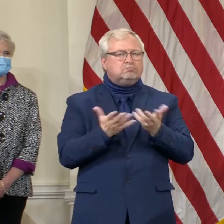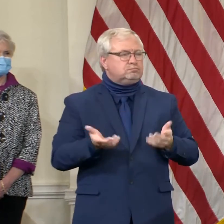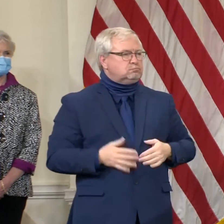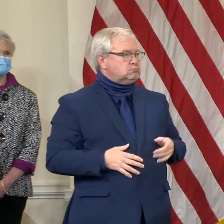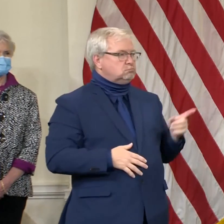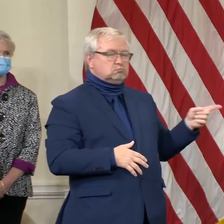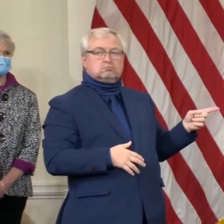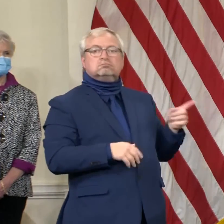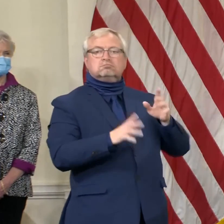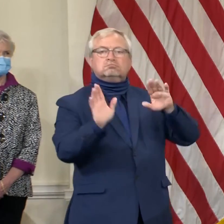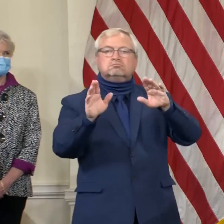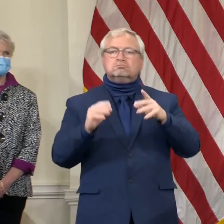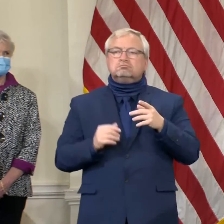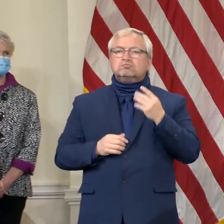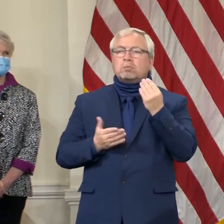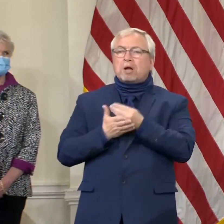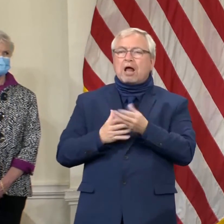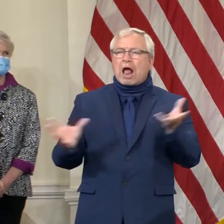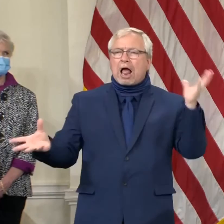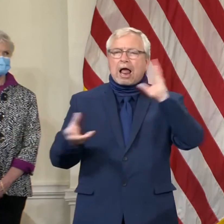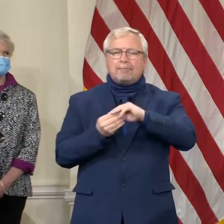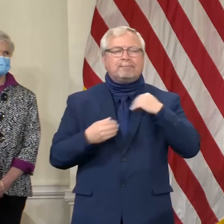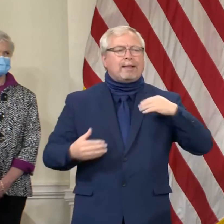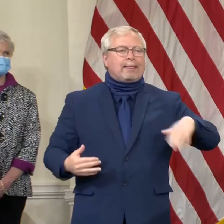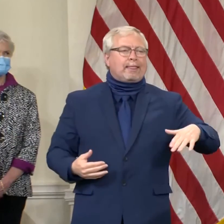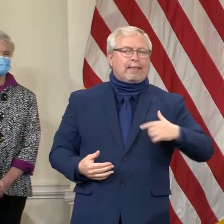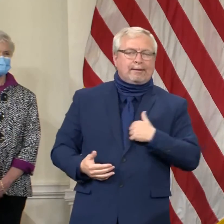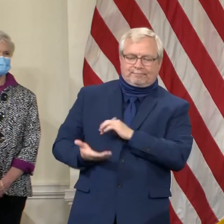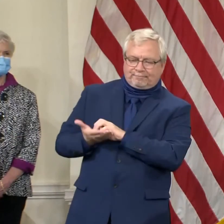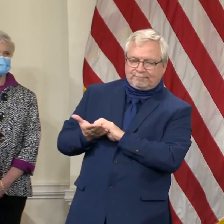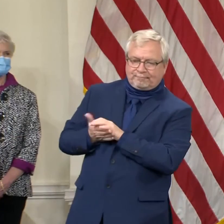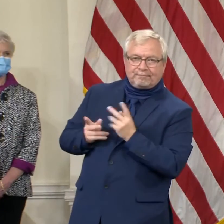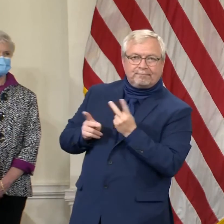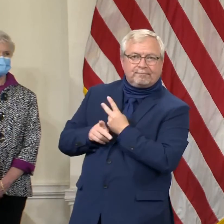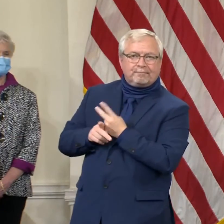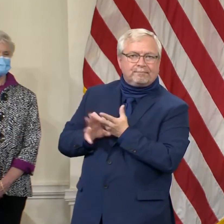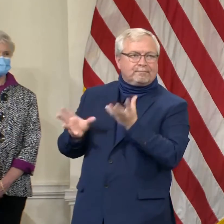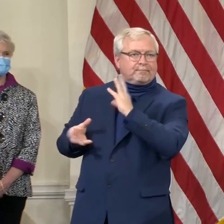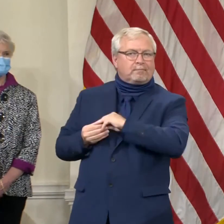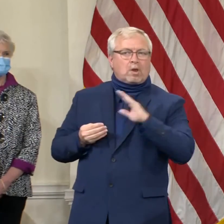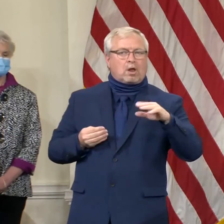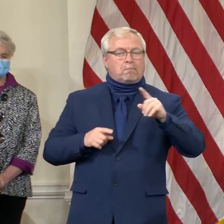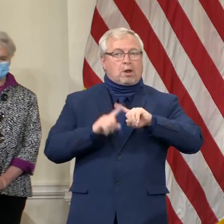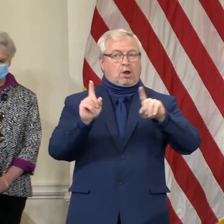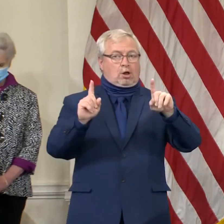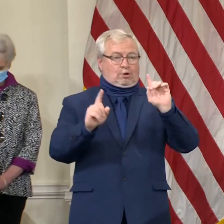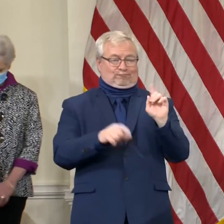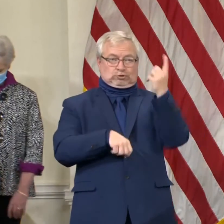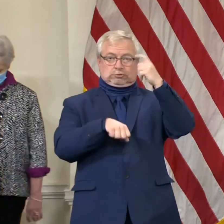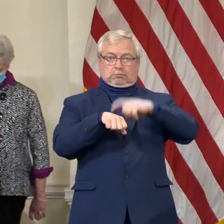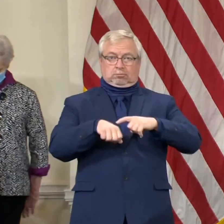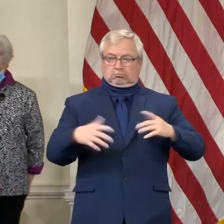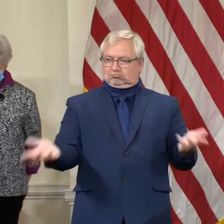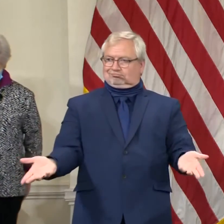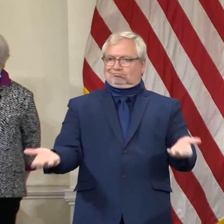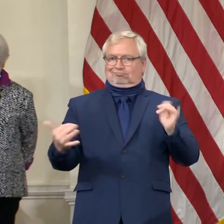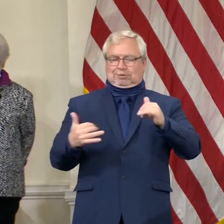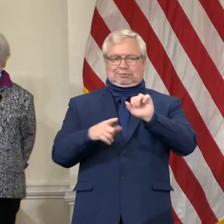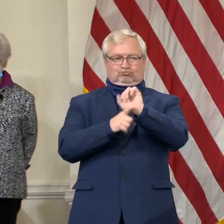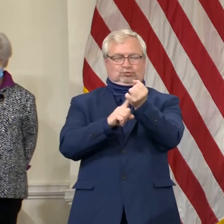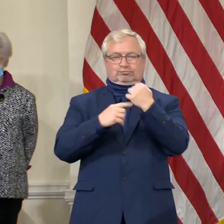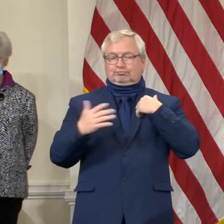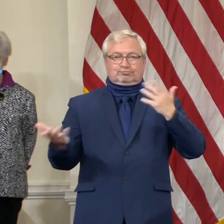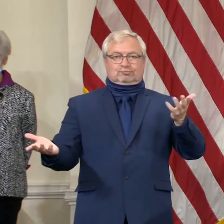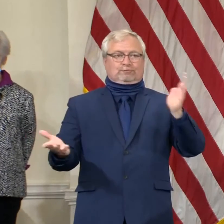dollars, and we've never been faced with this kind of a thing before where the state is not normally in the